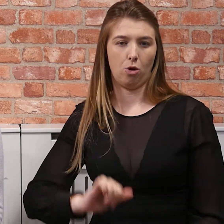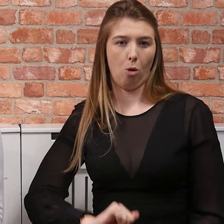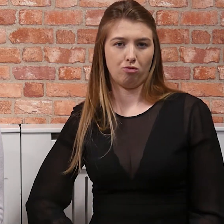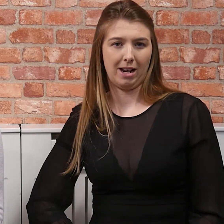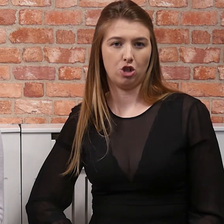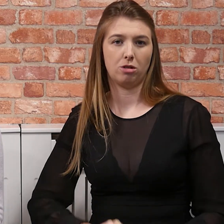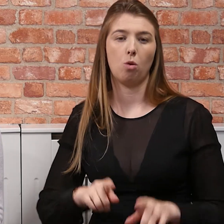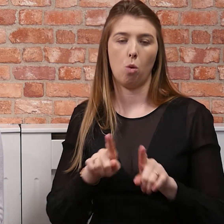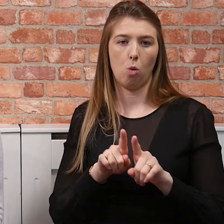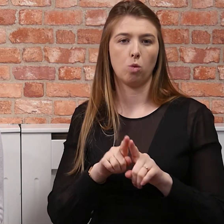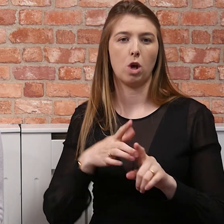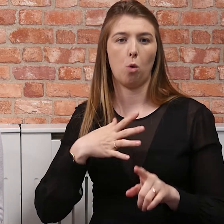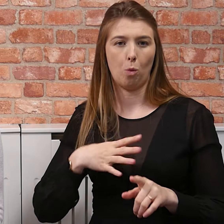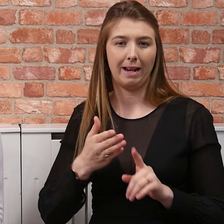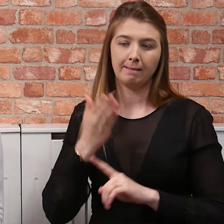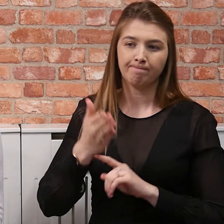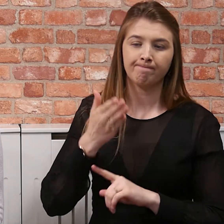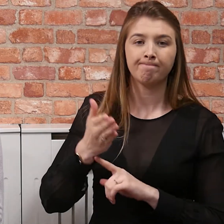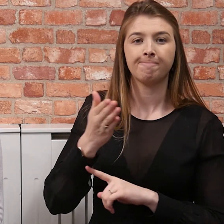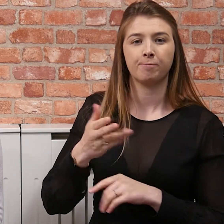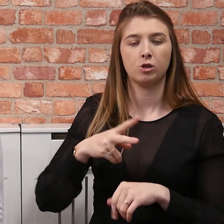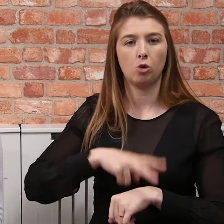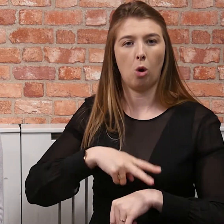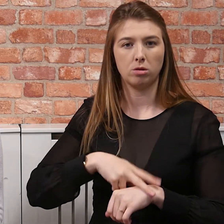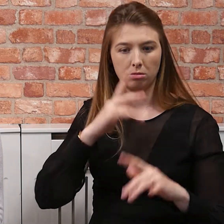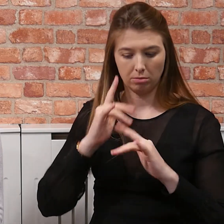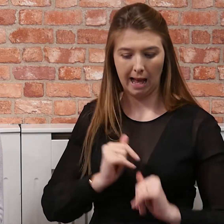So doctors need to keep doing tests to make sure